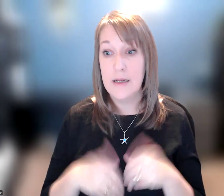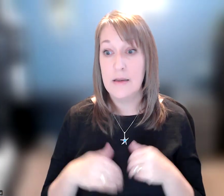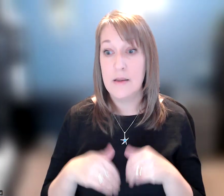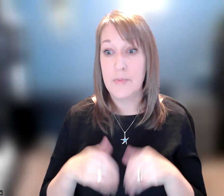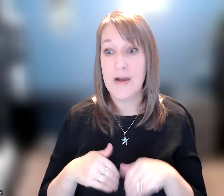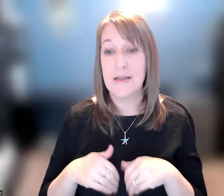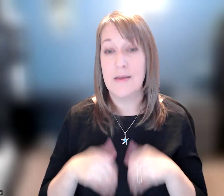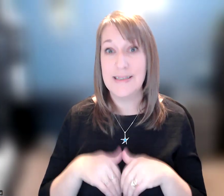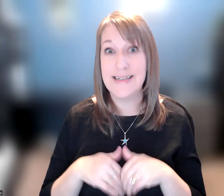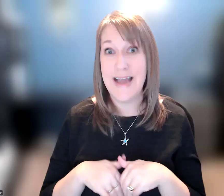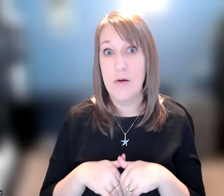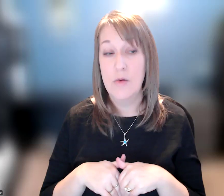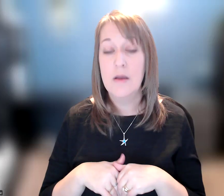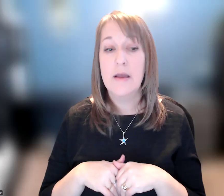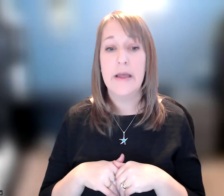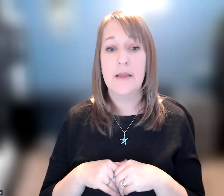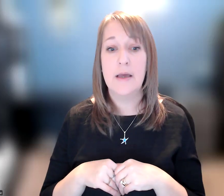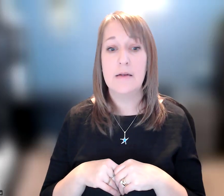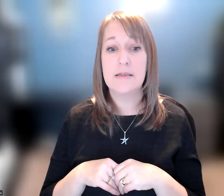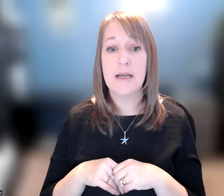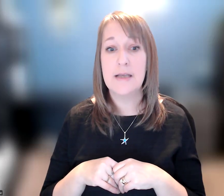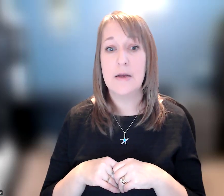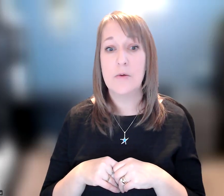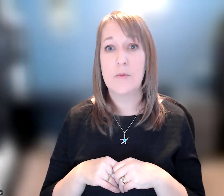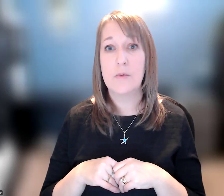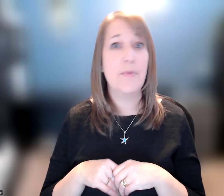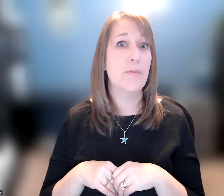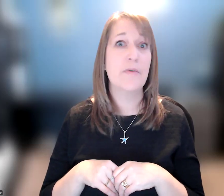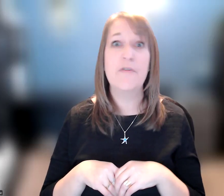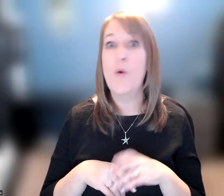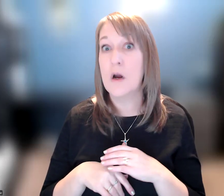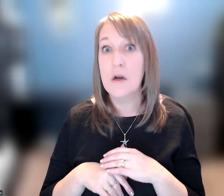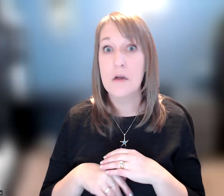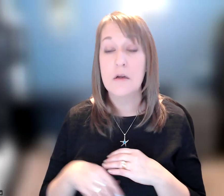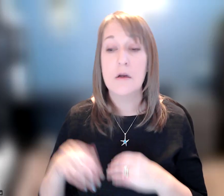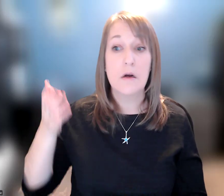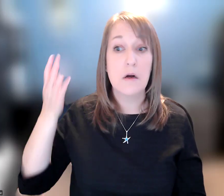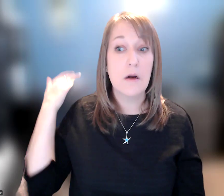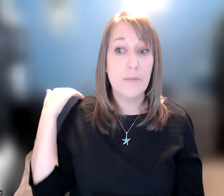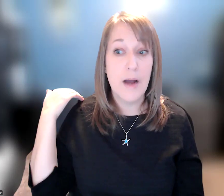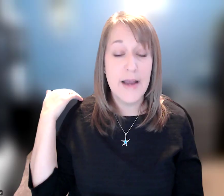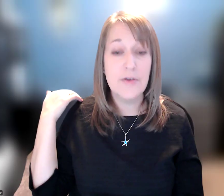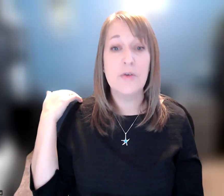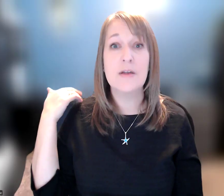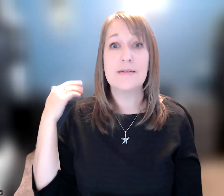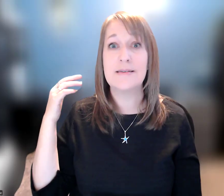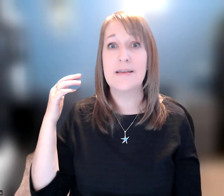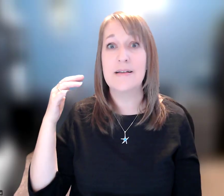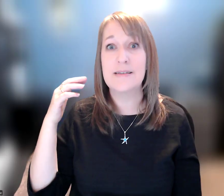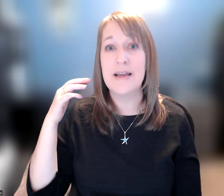in the present, that means now. And then signs that happen before are behind you and signs